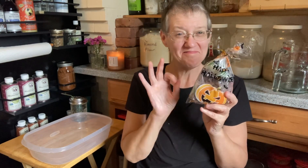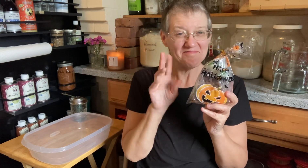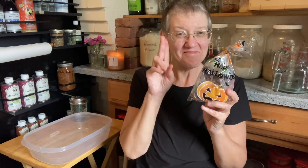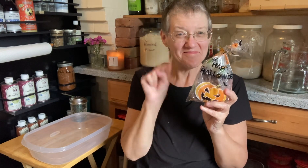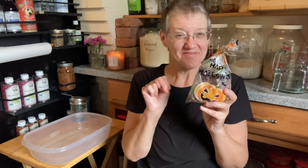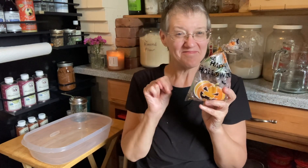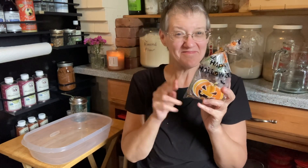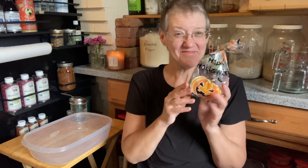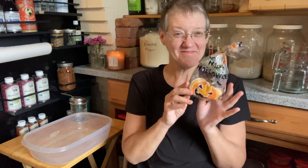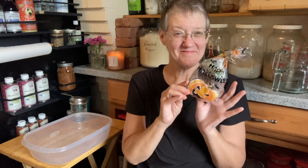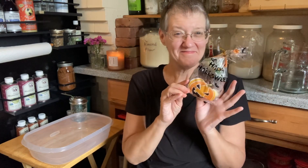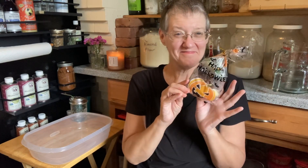This is fun.